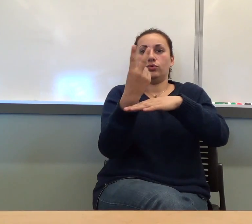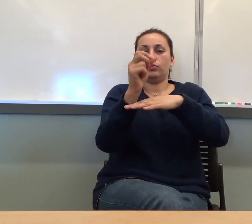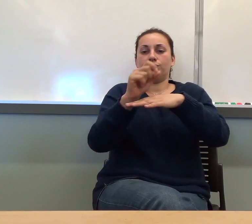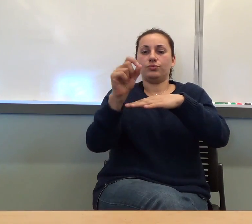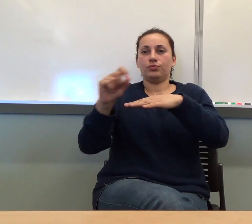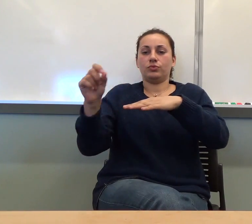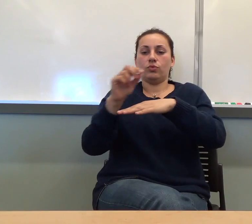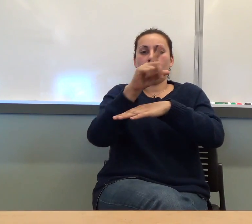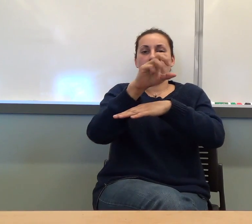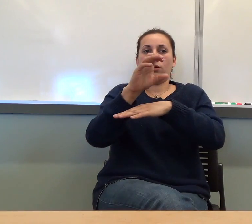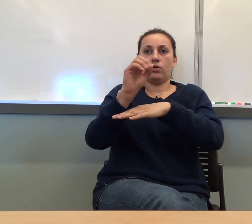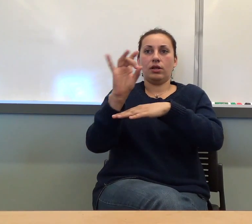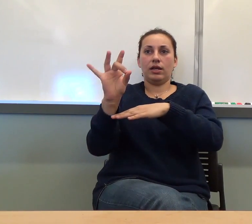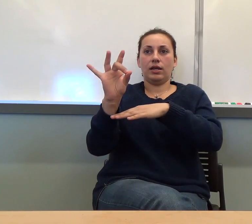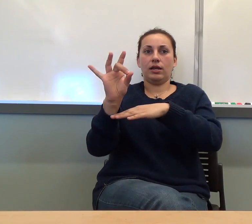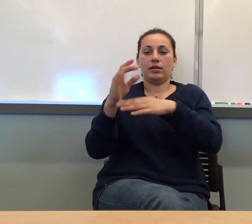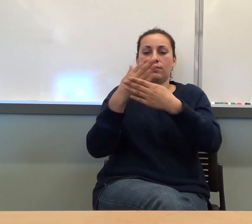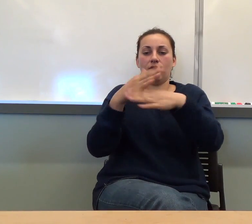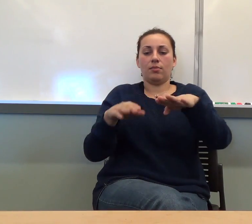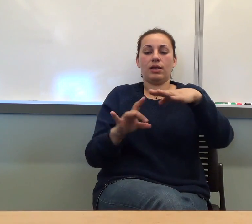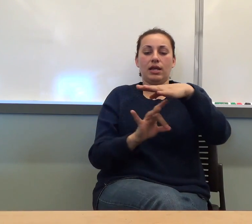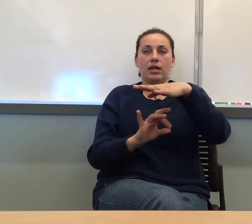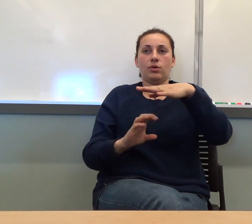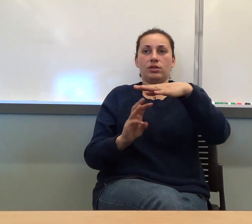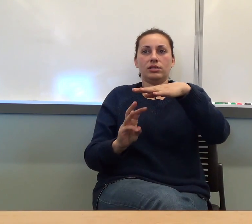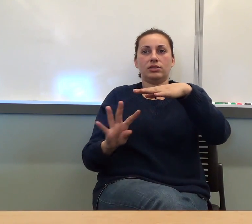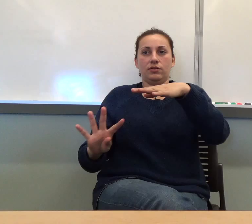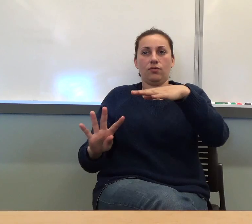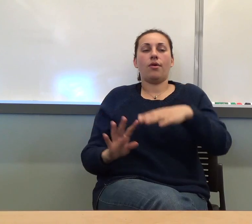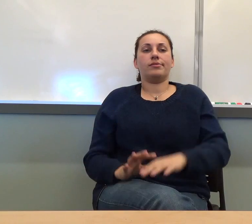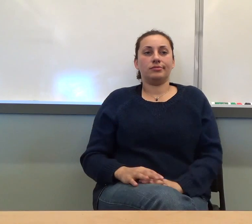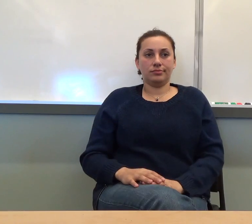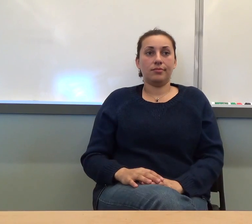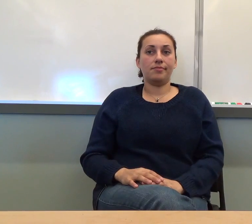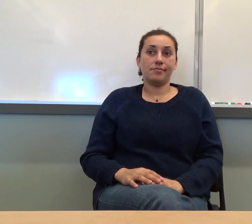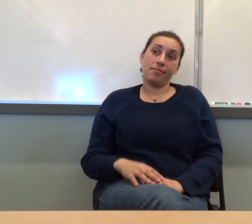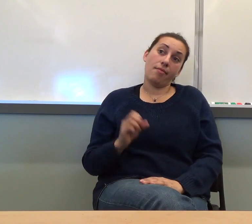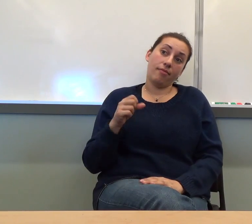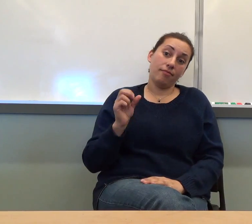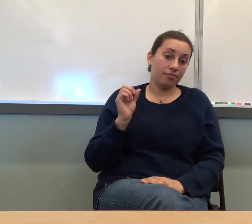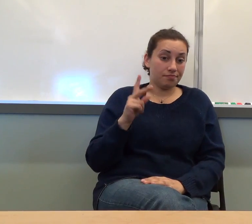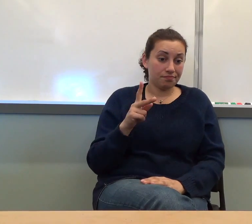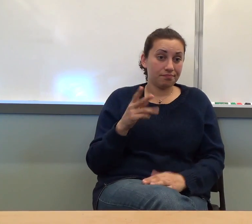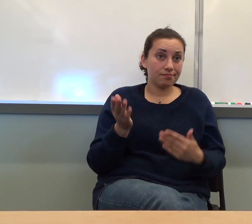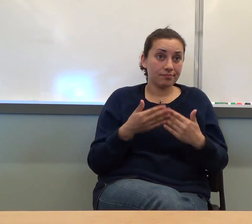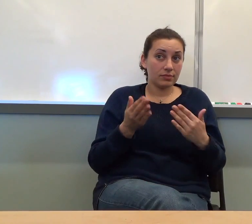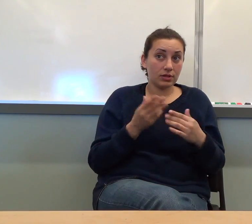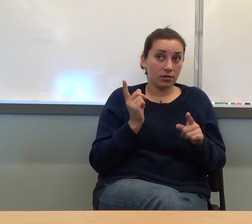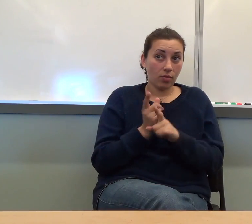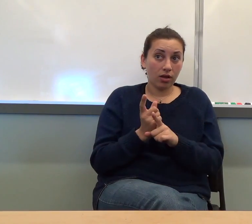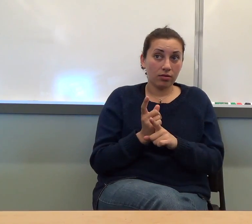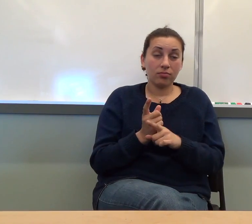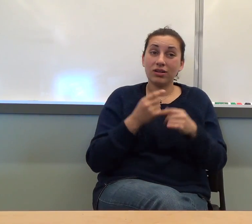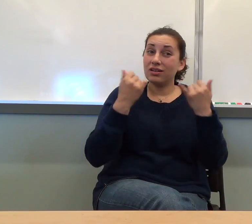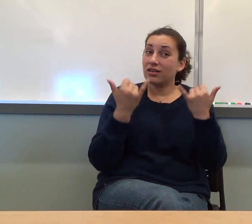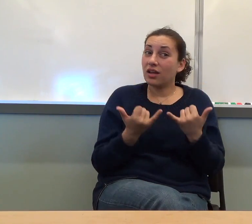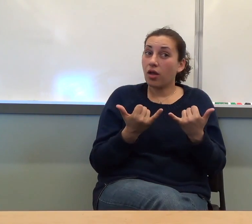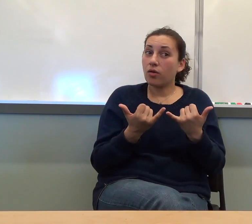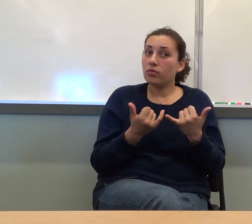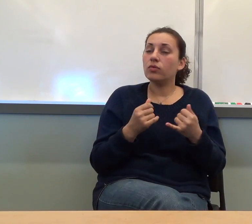by 864. Well, yeah, okay, that was easy enough. Now they want it in the lowest form. That's what's not so